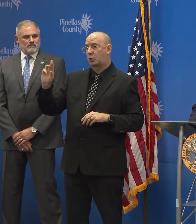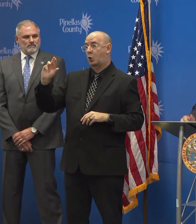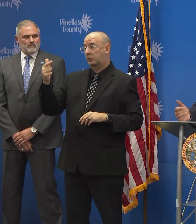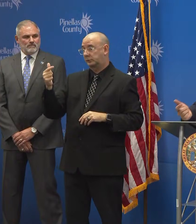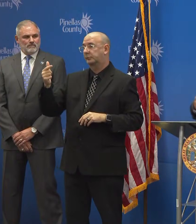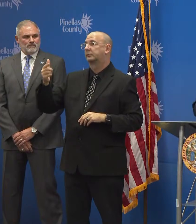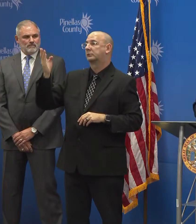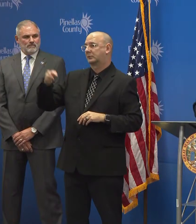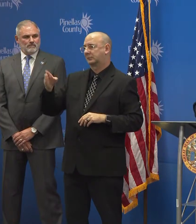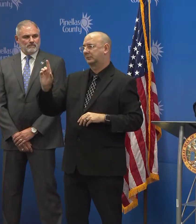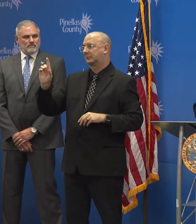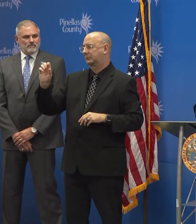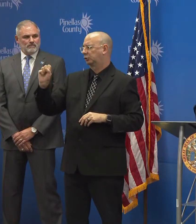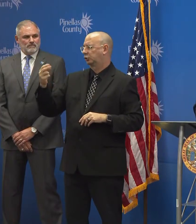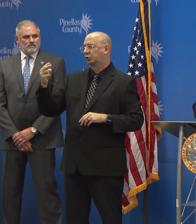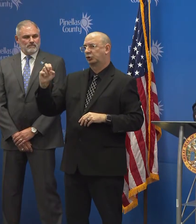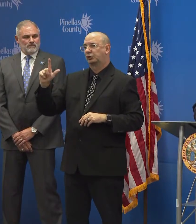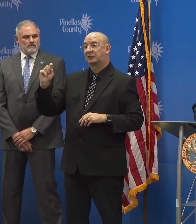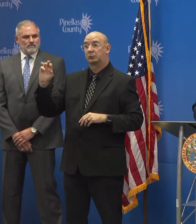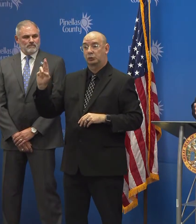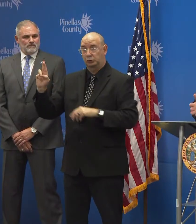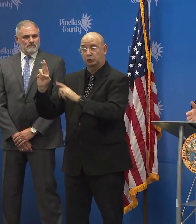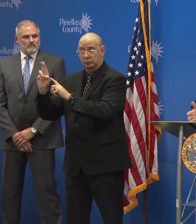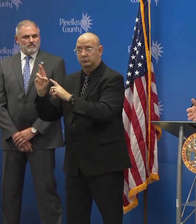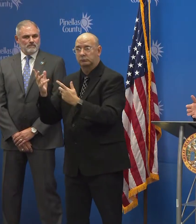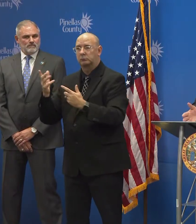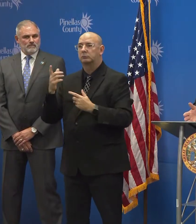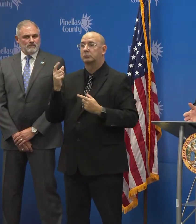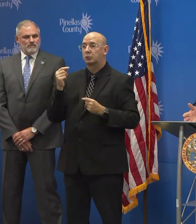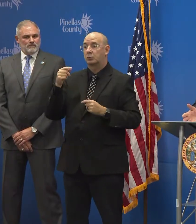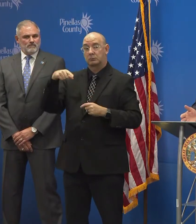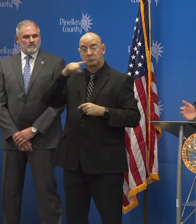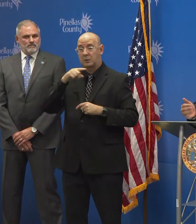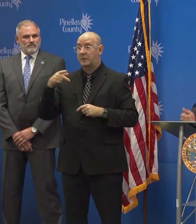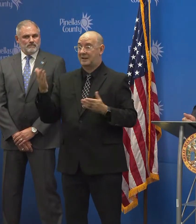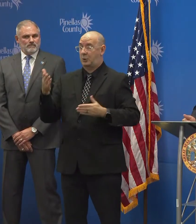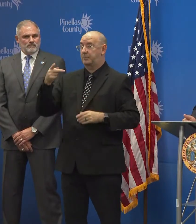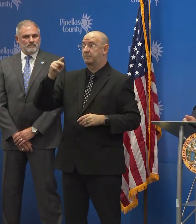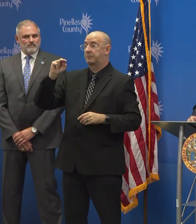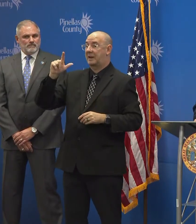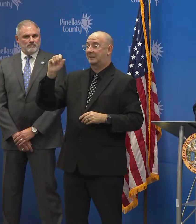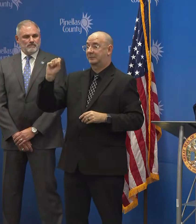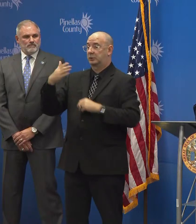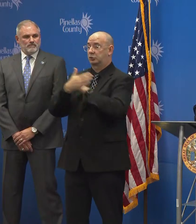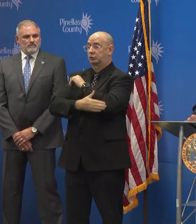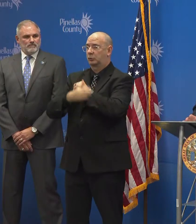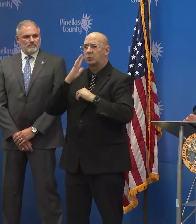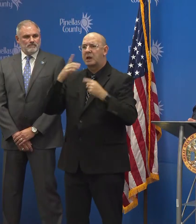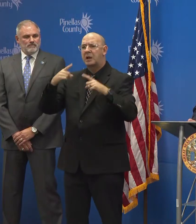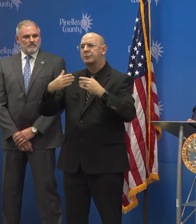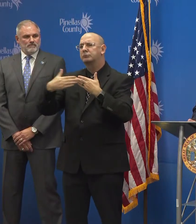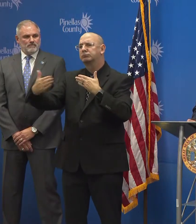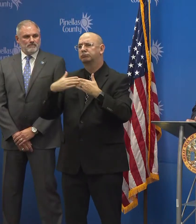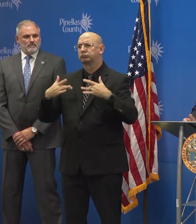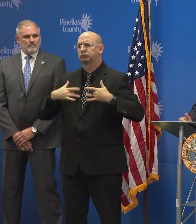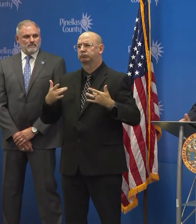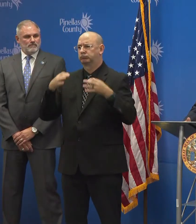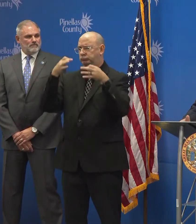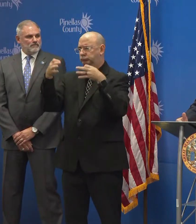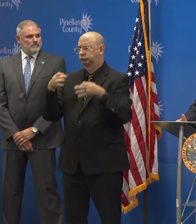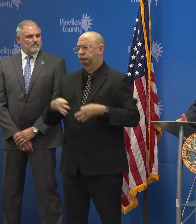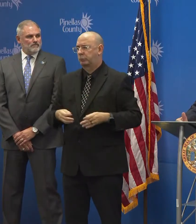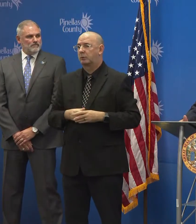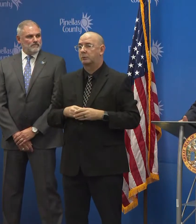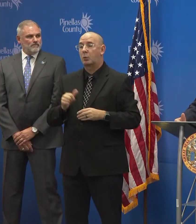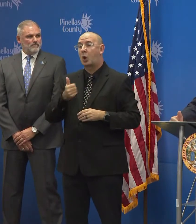floridadisaster.org/shelters. The Pinellas officials will come up and will brief you on what they're doing in a minute. There's other local authorities